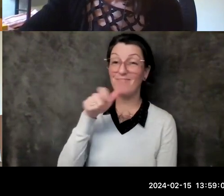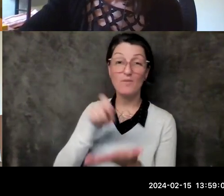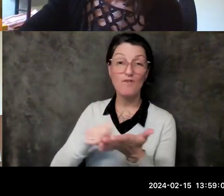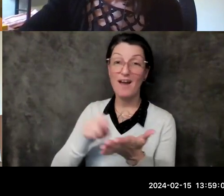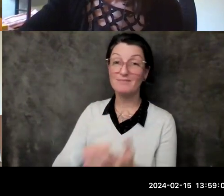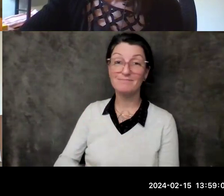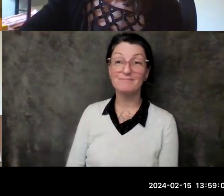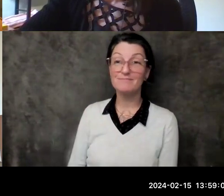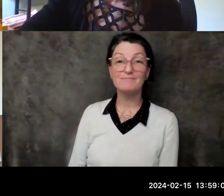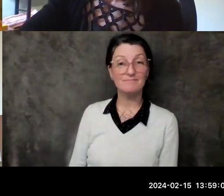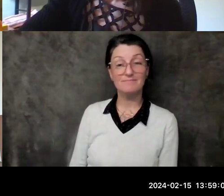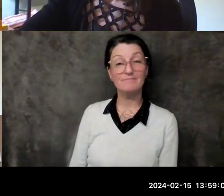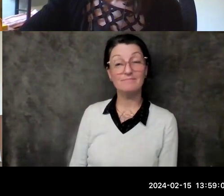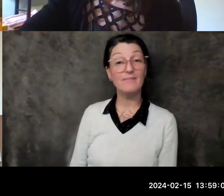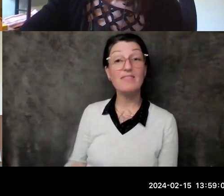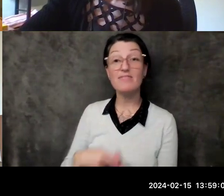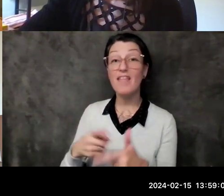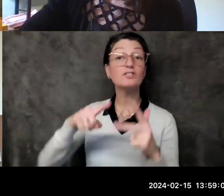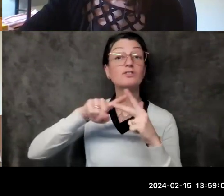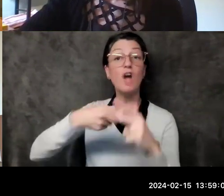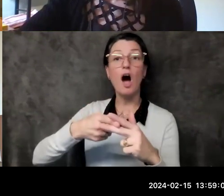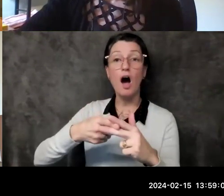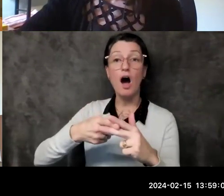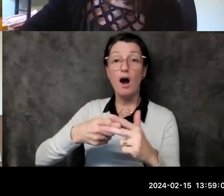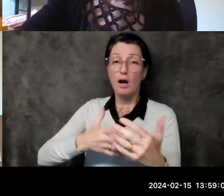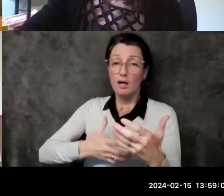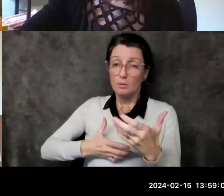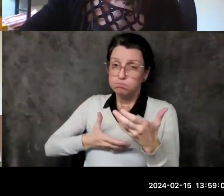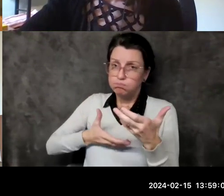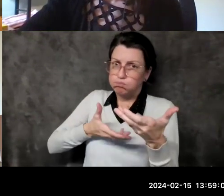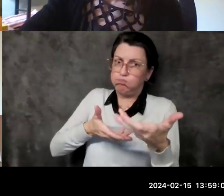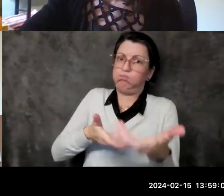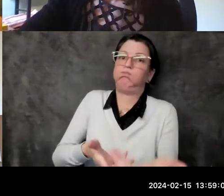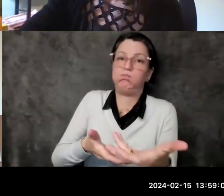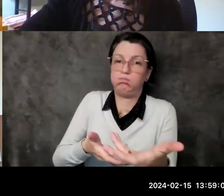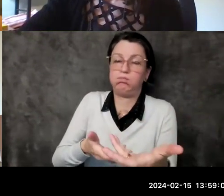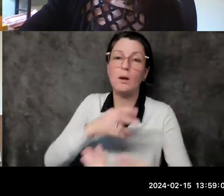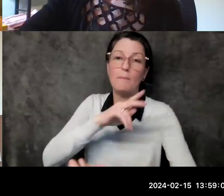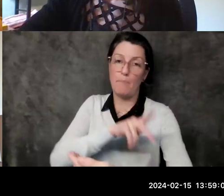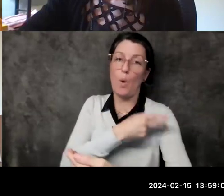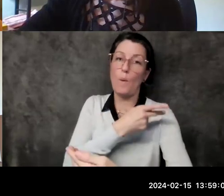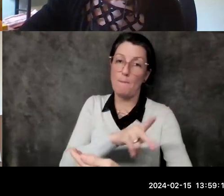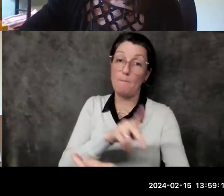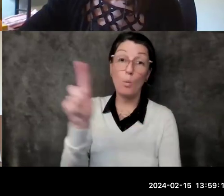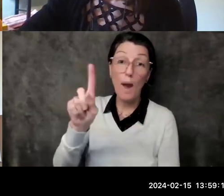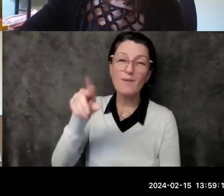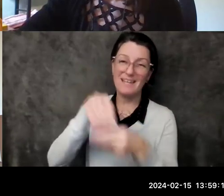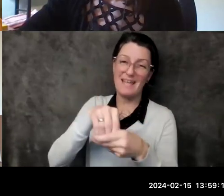then the way that it started was poems just started coming out in therapy. So I read a lot.